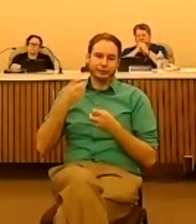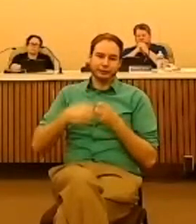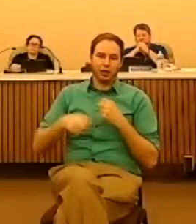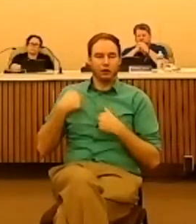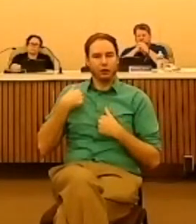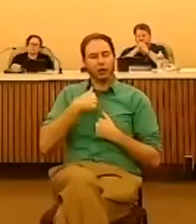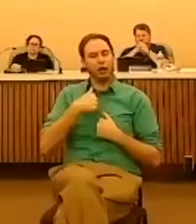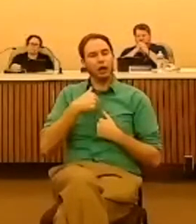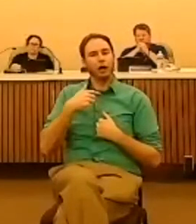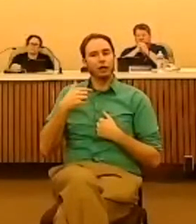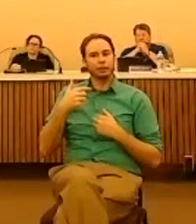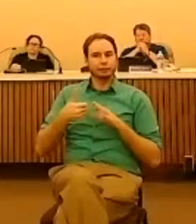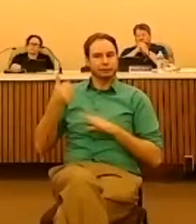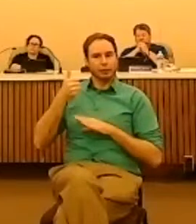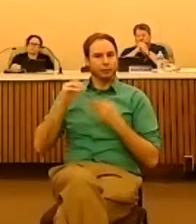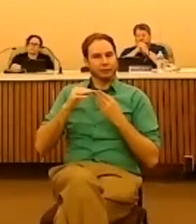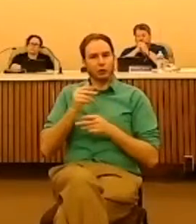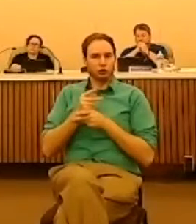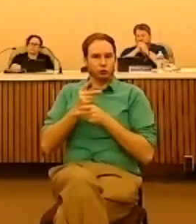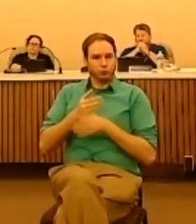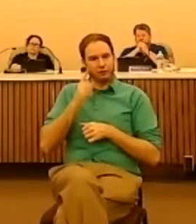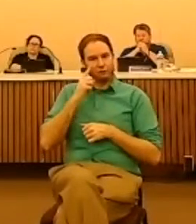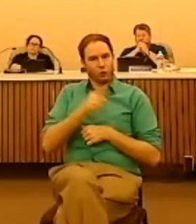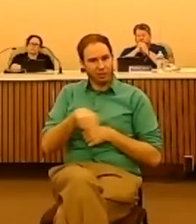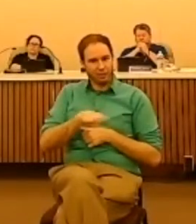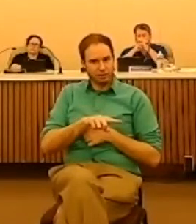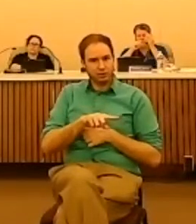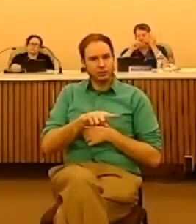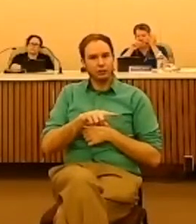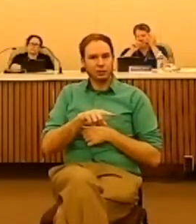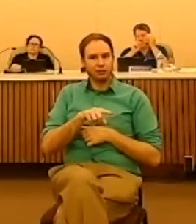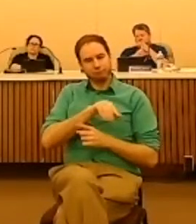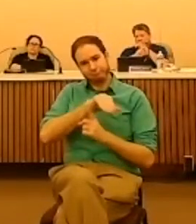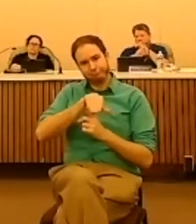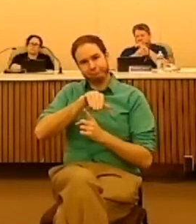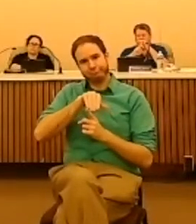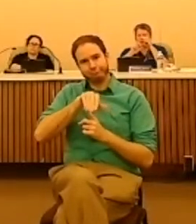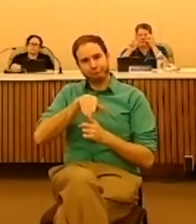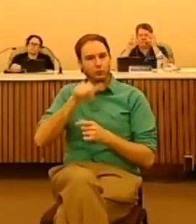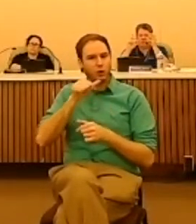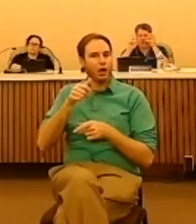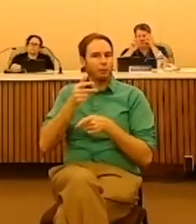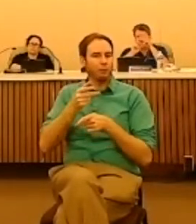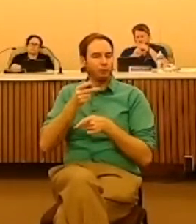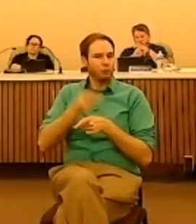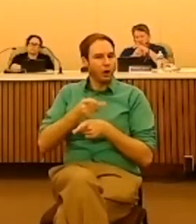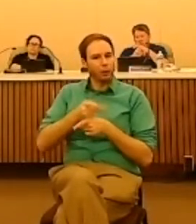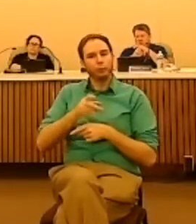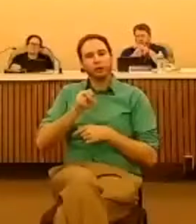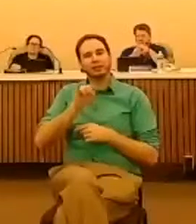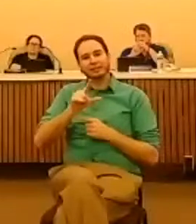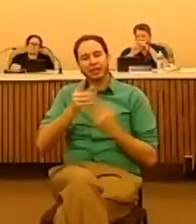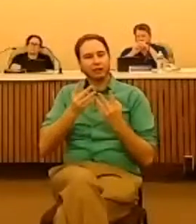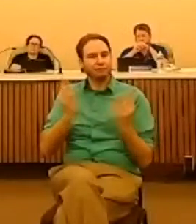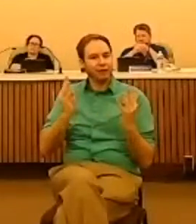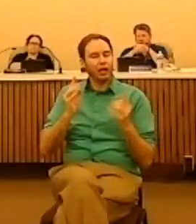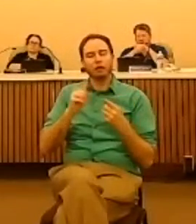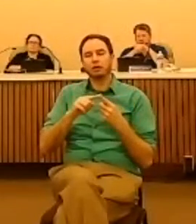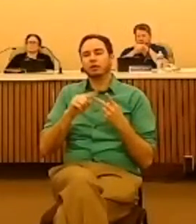town supervisor is on these guys who they don't do the proper silt fence, they don't do the